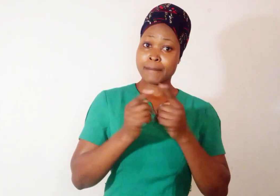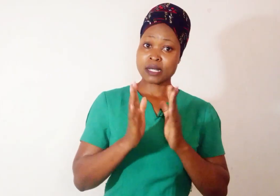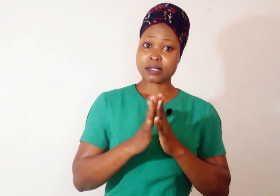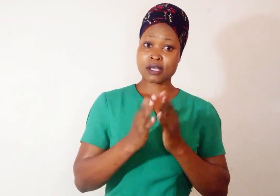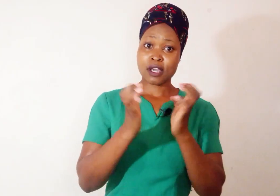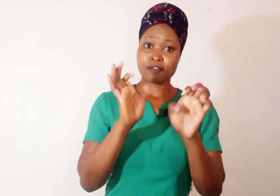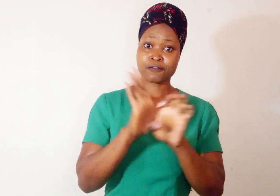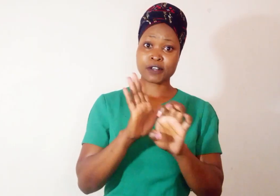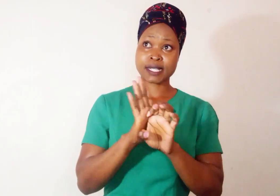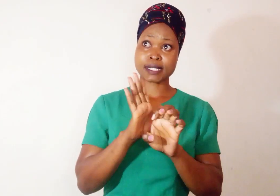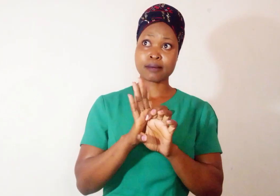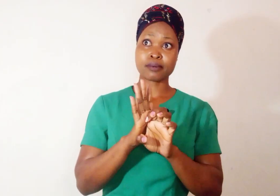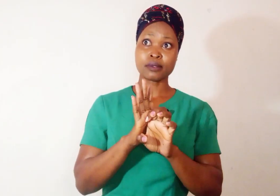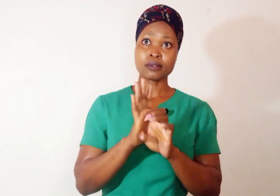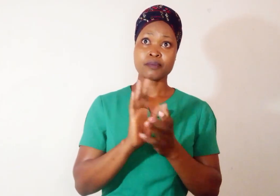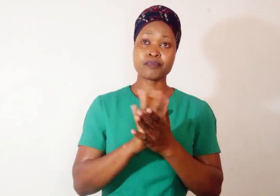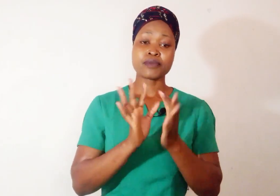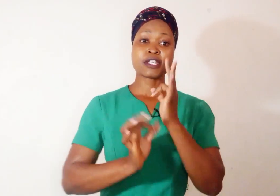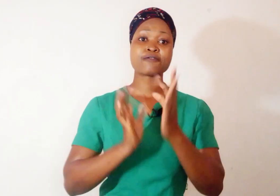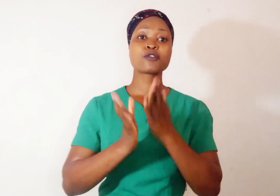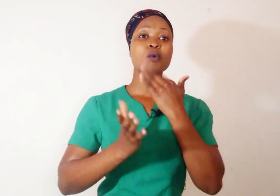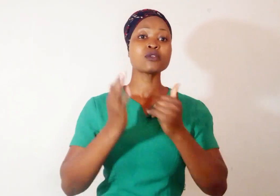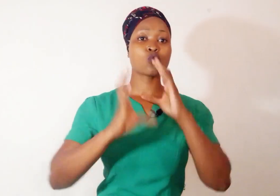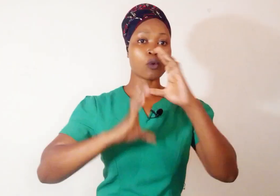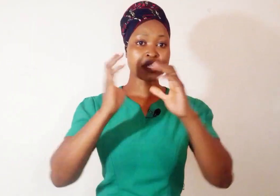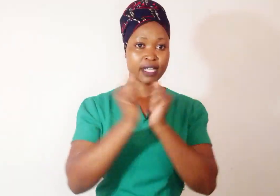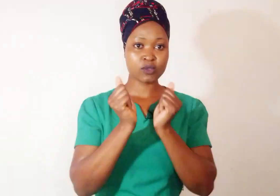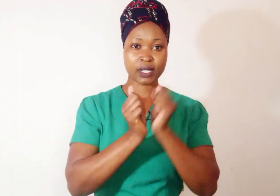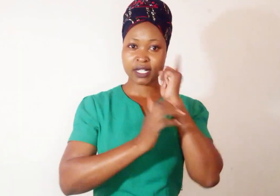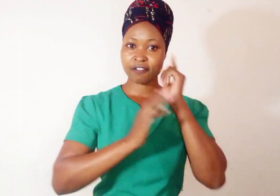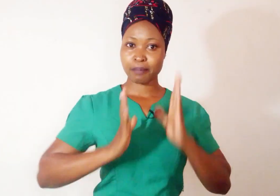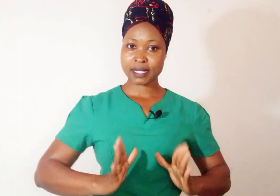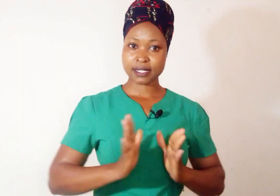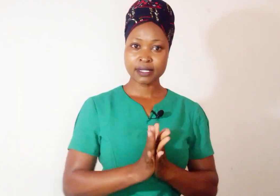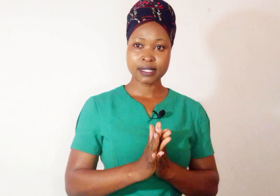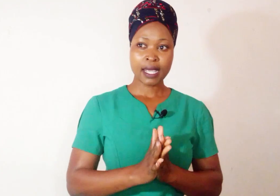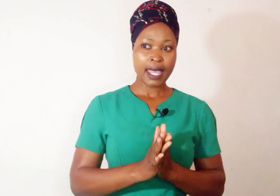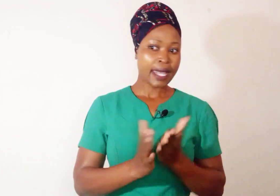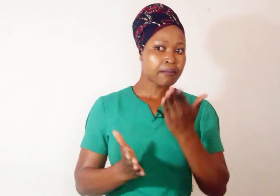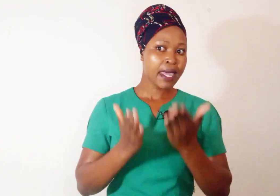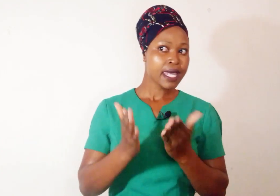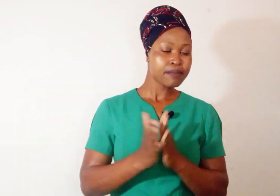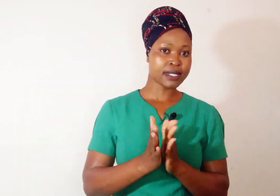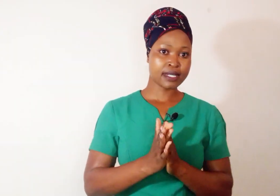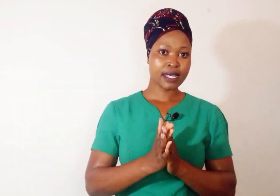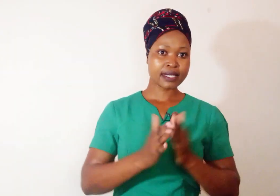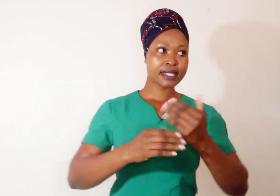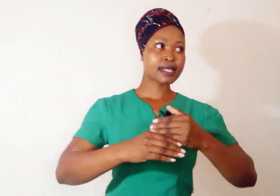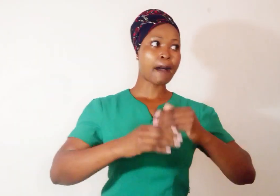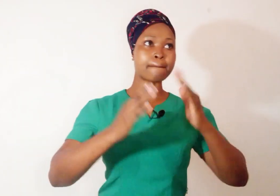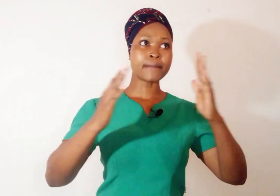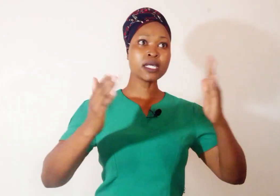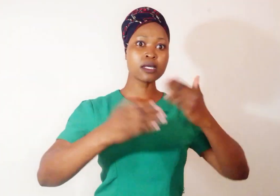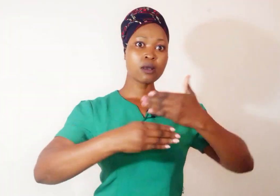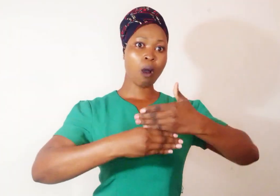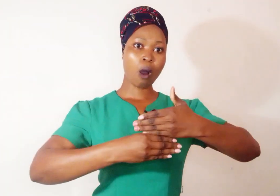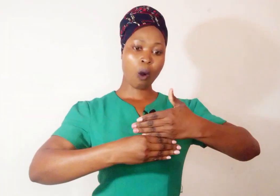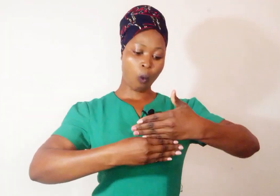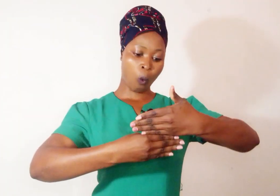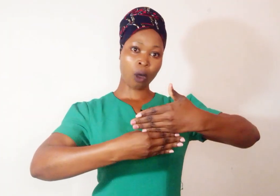but for example, if you want to communicate with a deaf person, and maybe there's a big wall